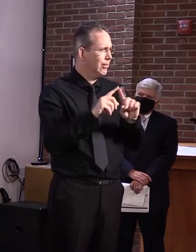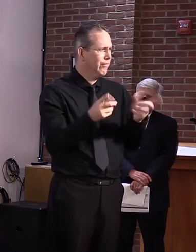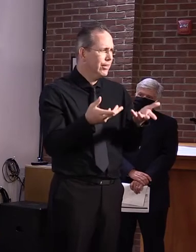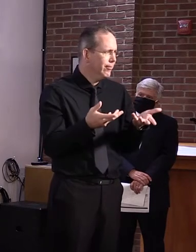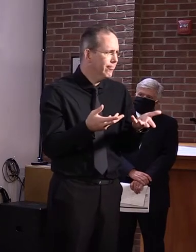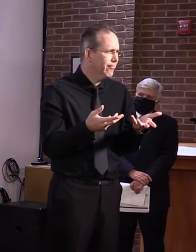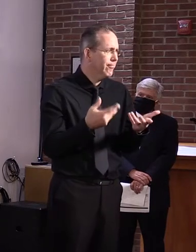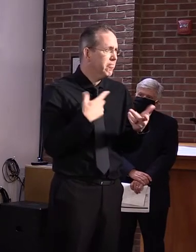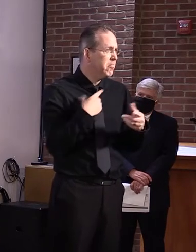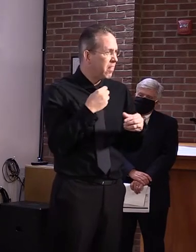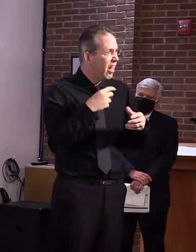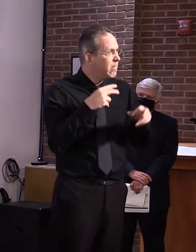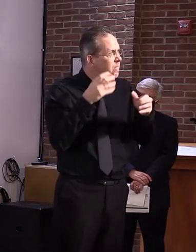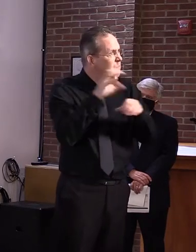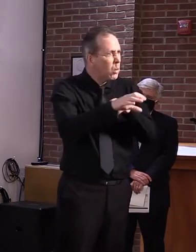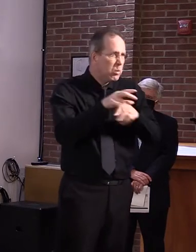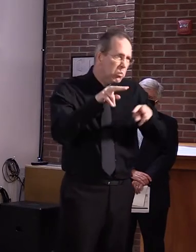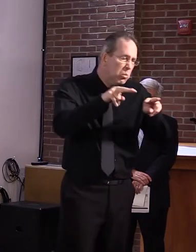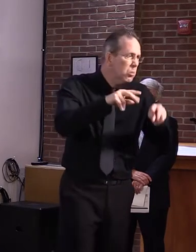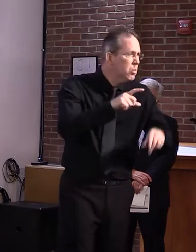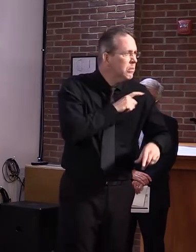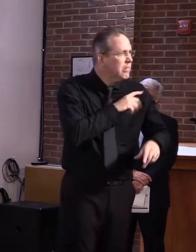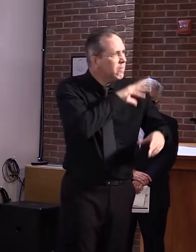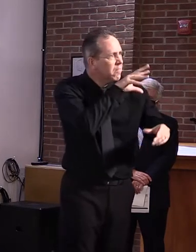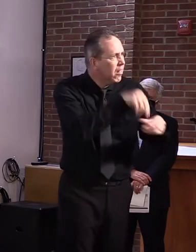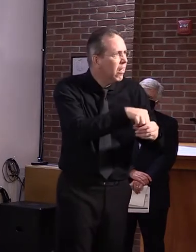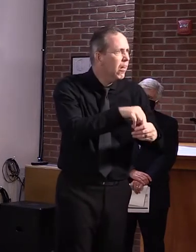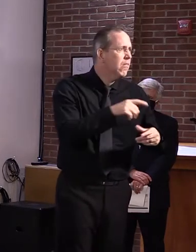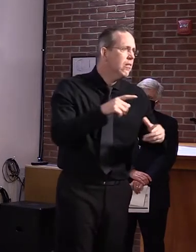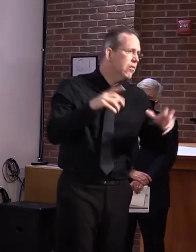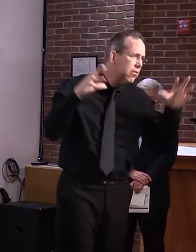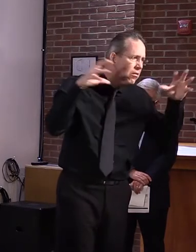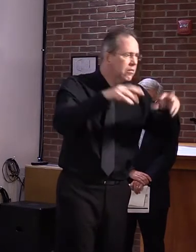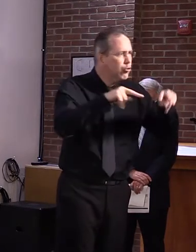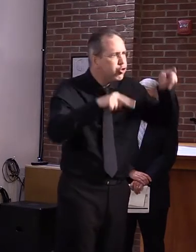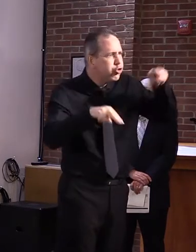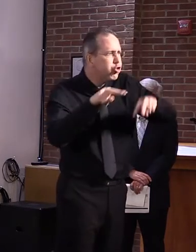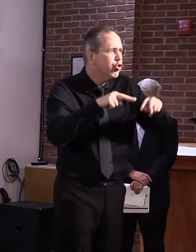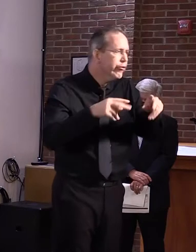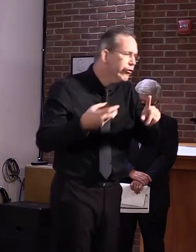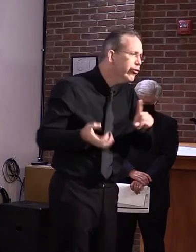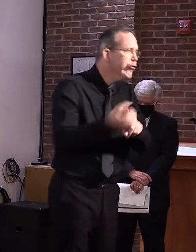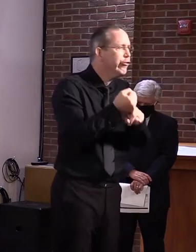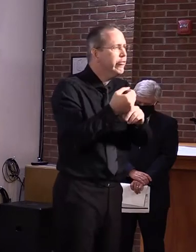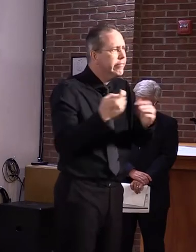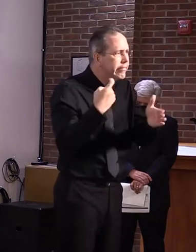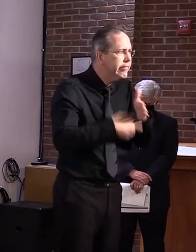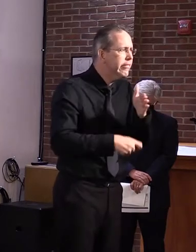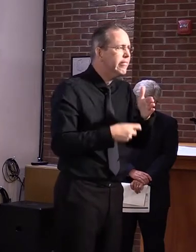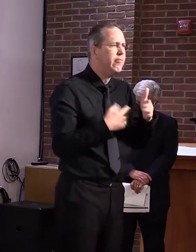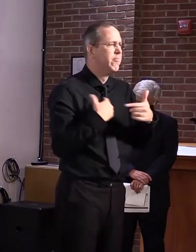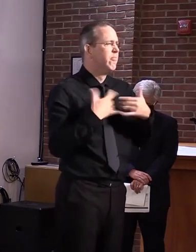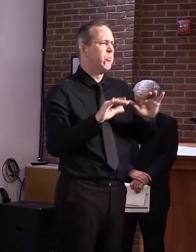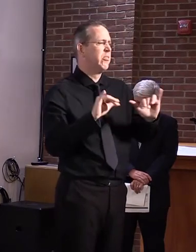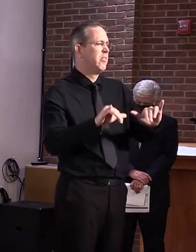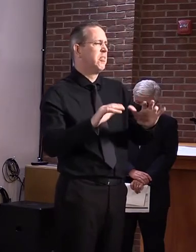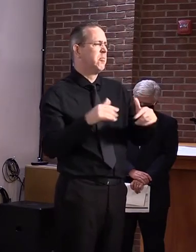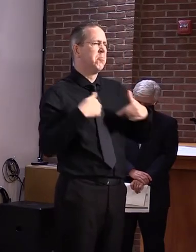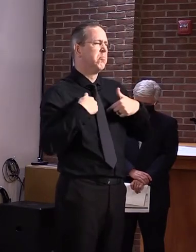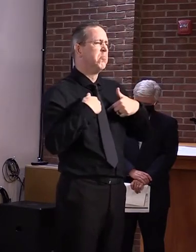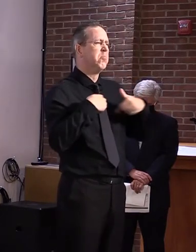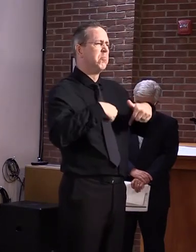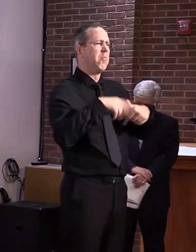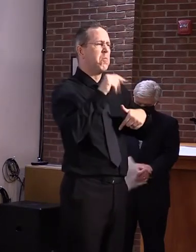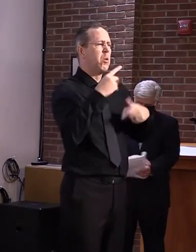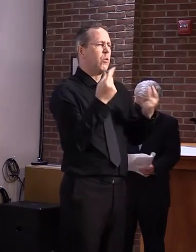this policy where we try to educate, where we try to lead, inspire those to do what's